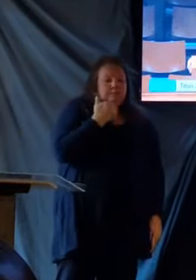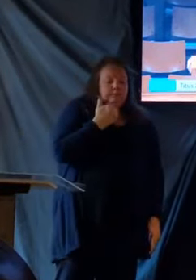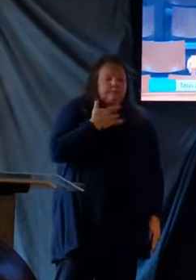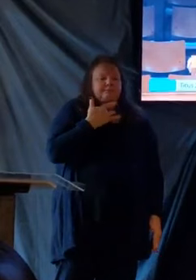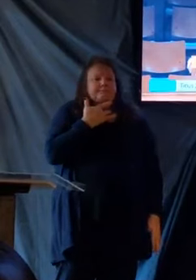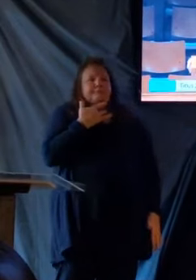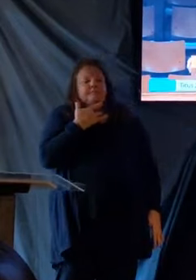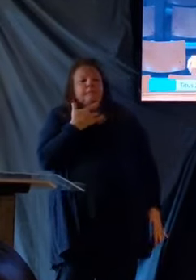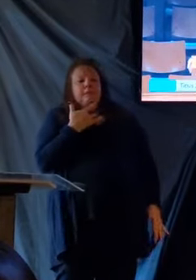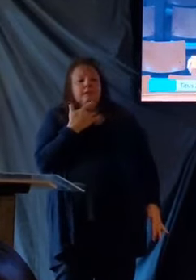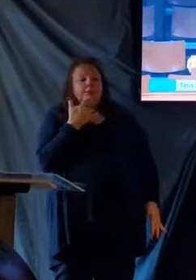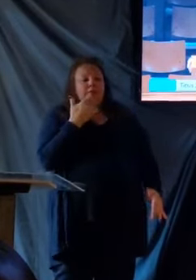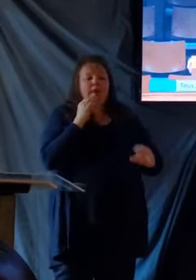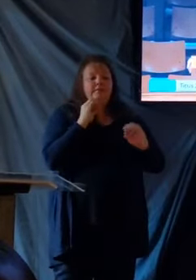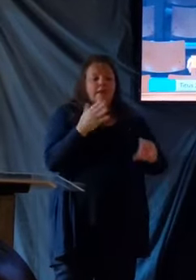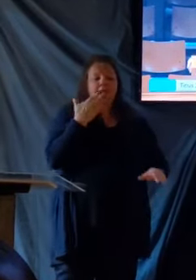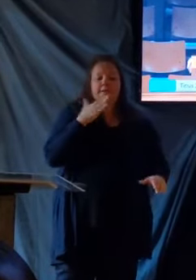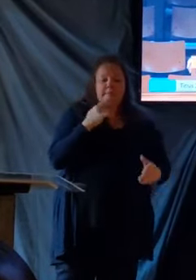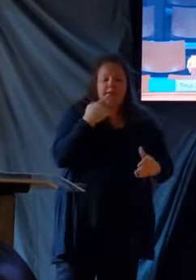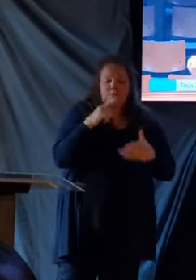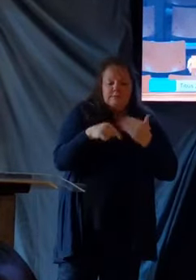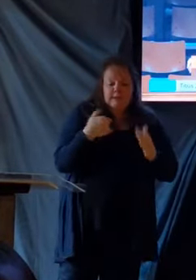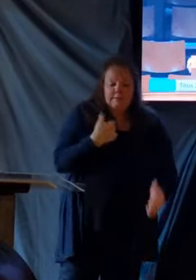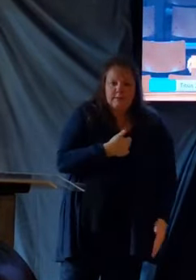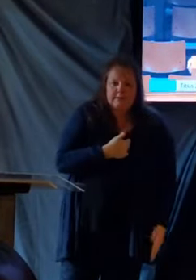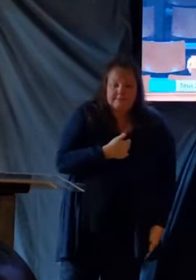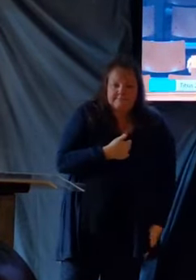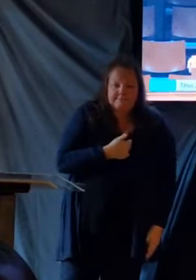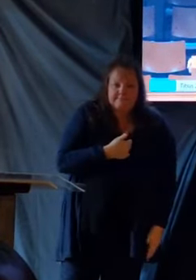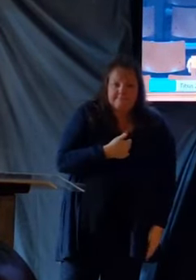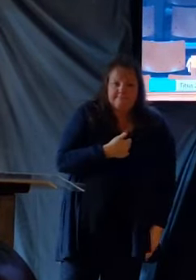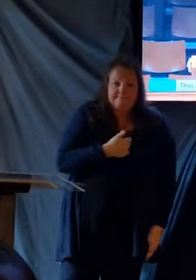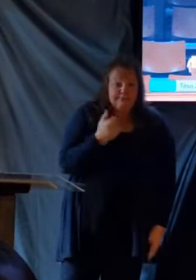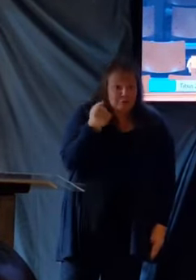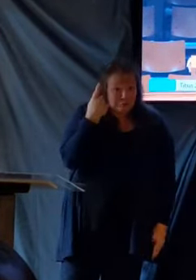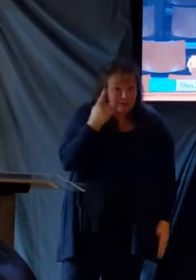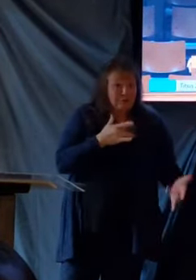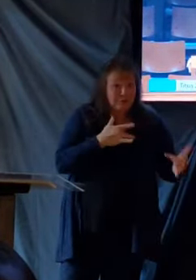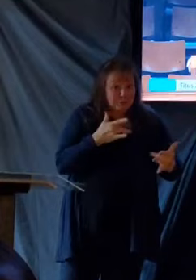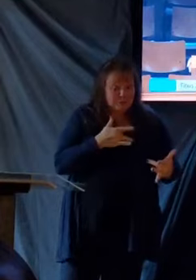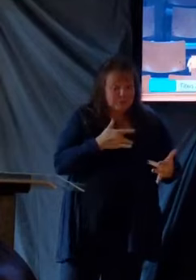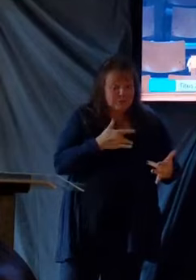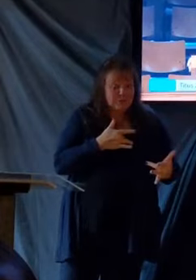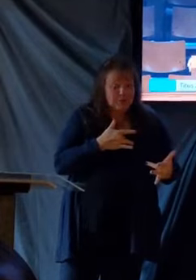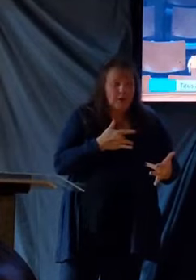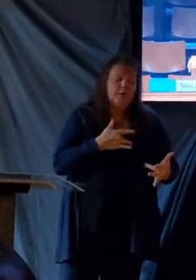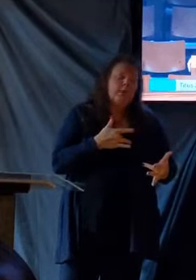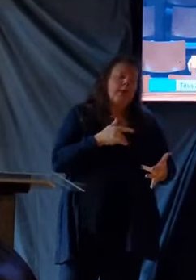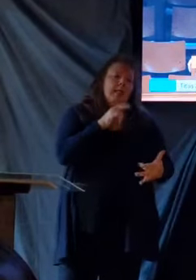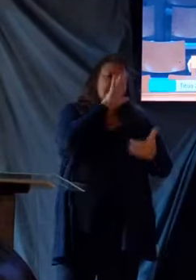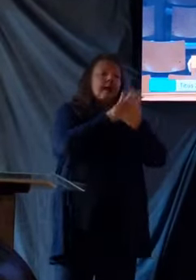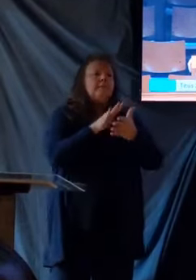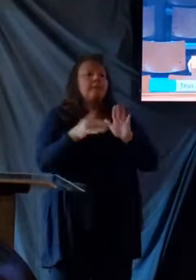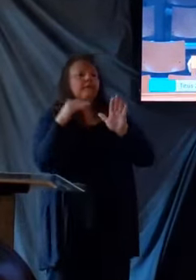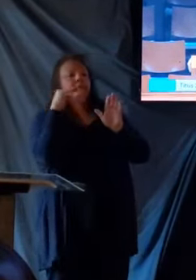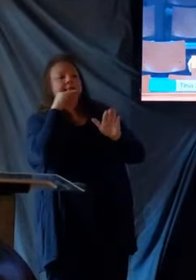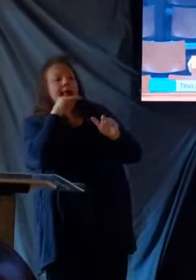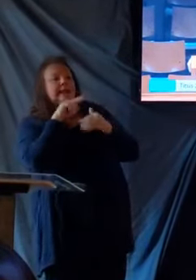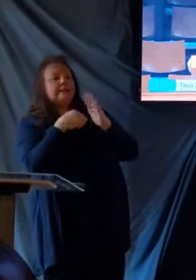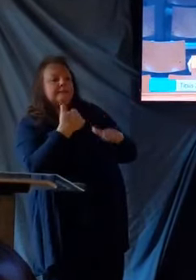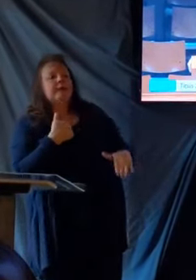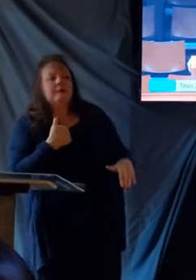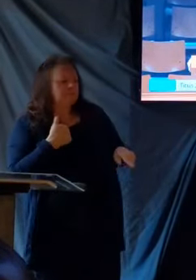having nothing bad to say about us. You see, that's the concern. Well, the unbeliever will slander us. The devil is